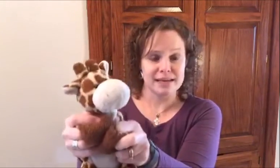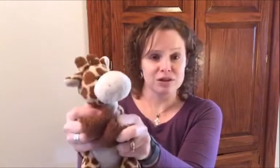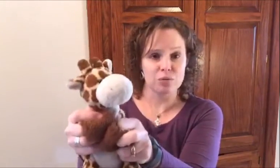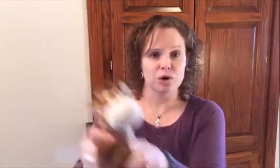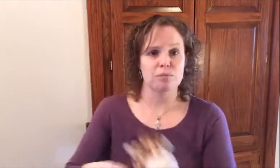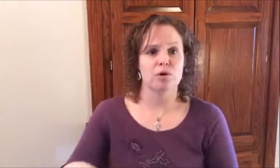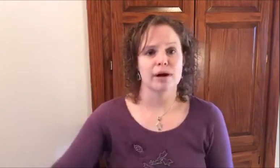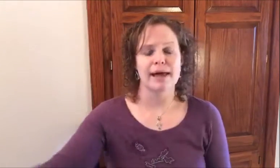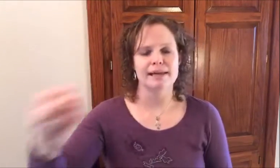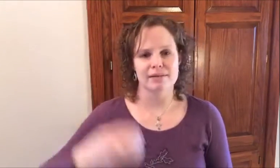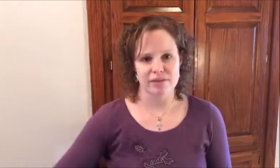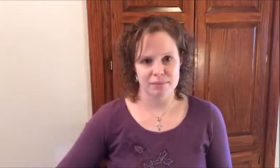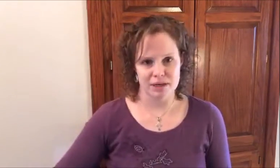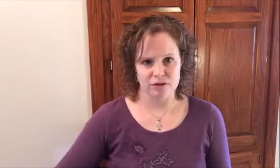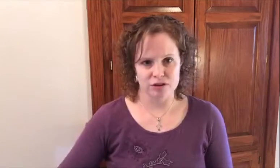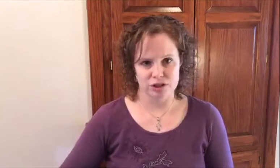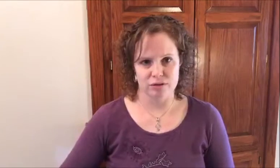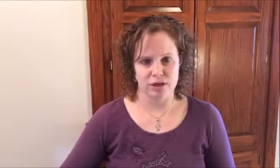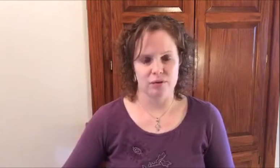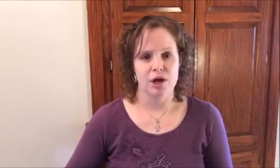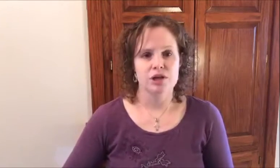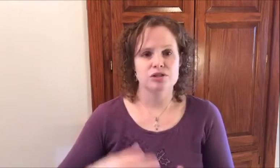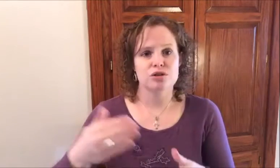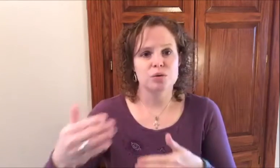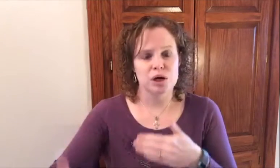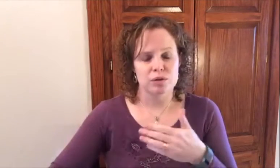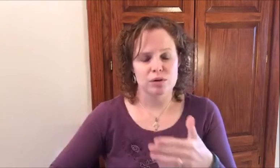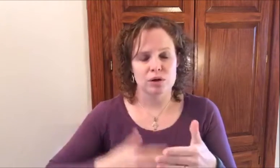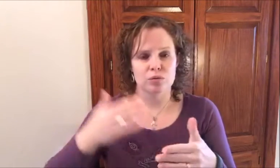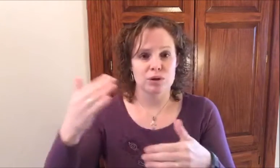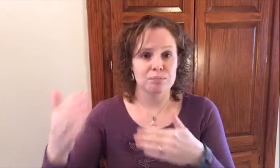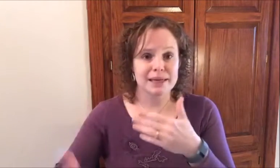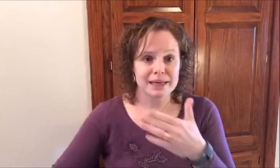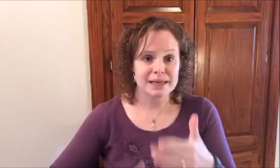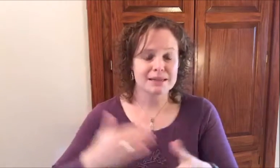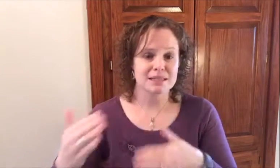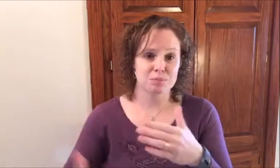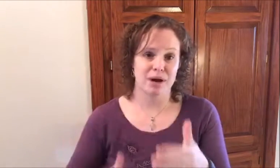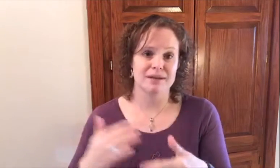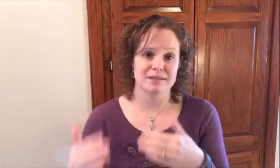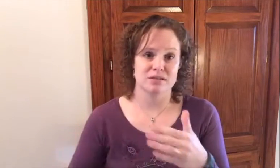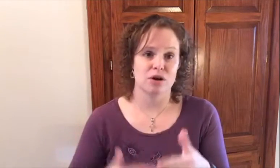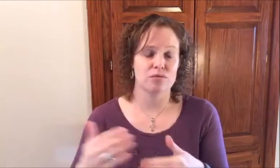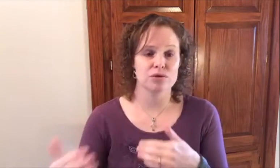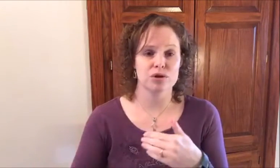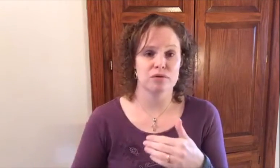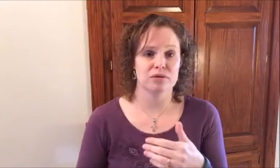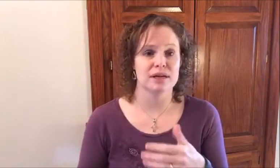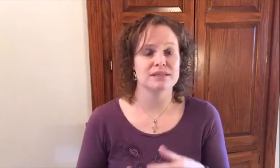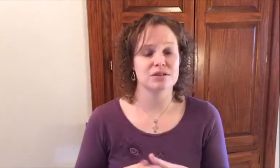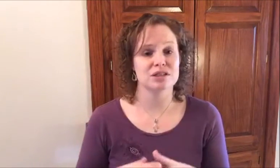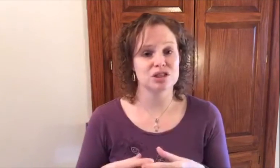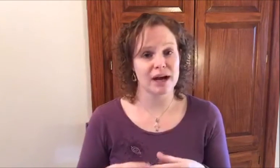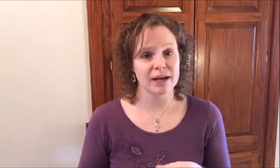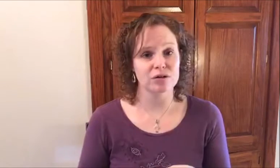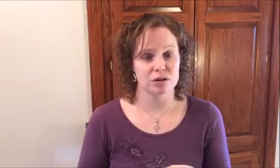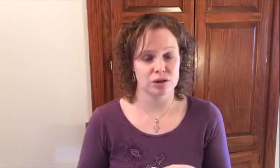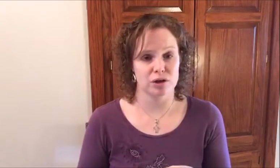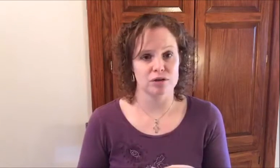say the word more and give them another Cheerio. So you are repeating this process over and over until the child